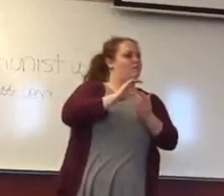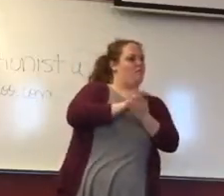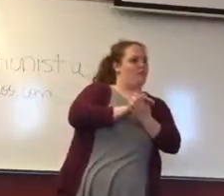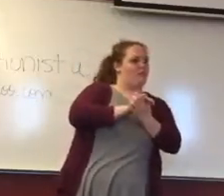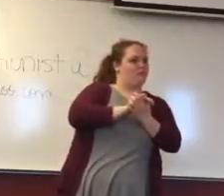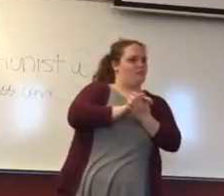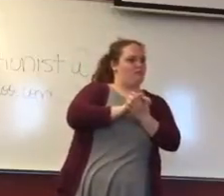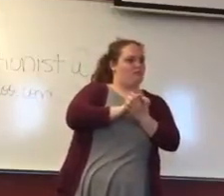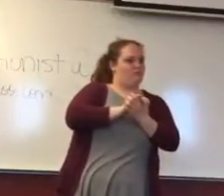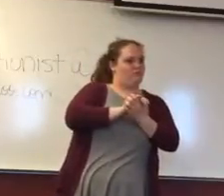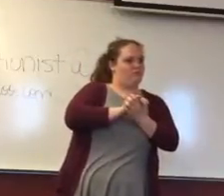like,